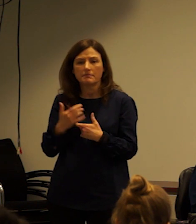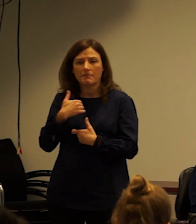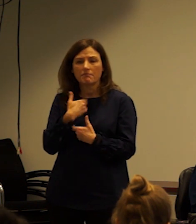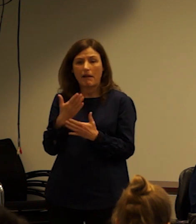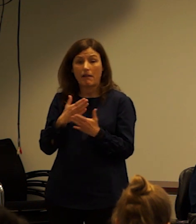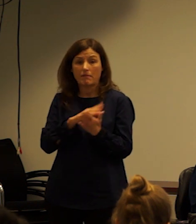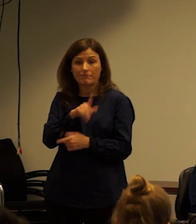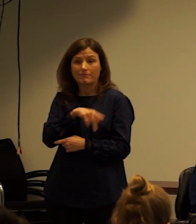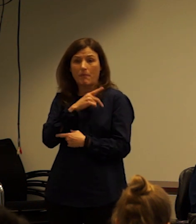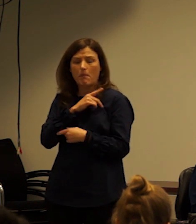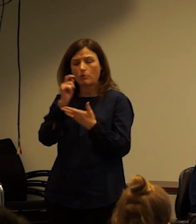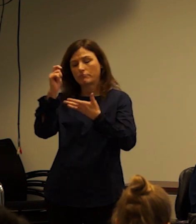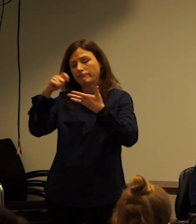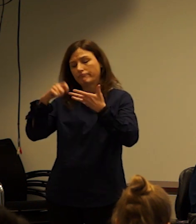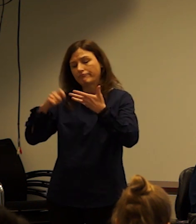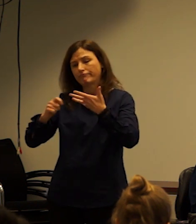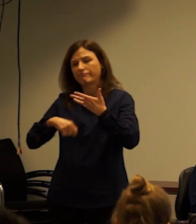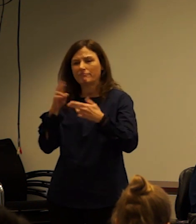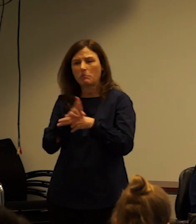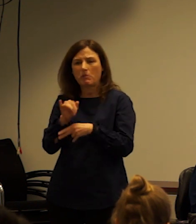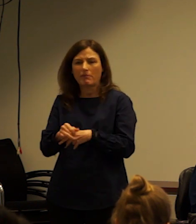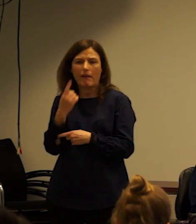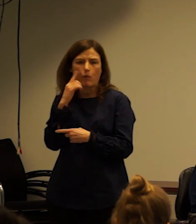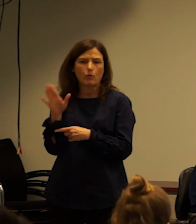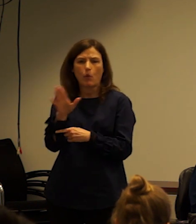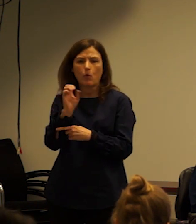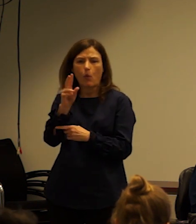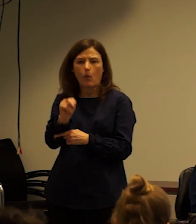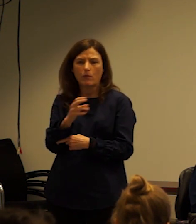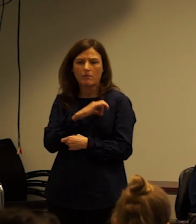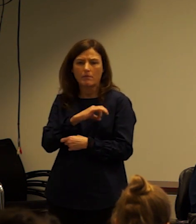some personal checklists that you can use and that kind of thing.